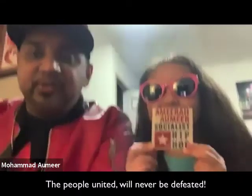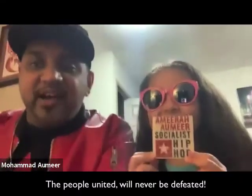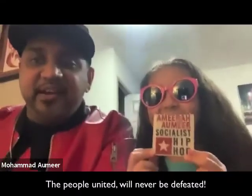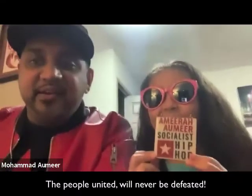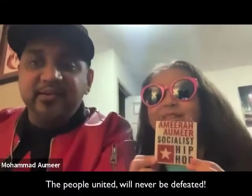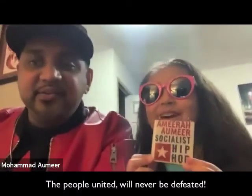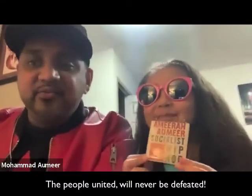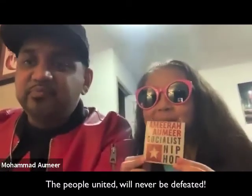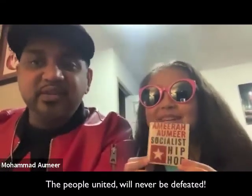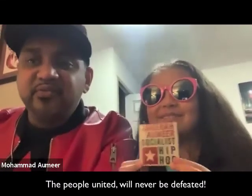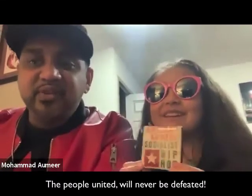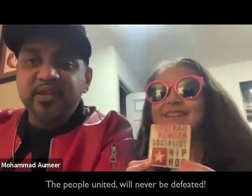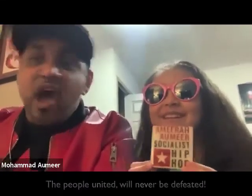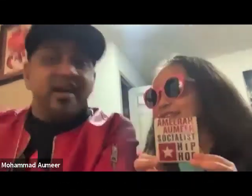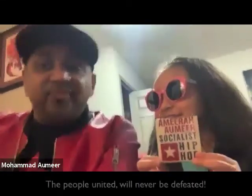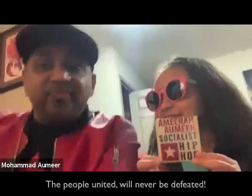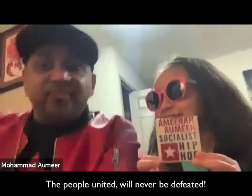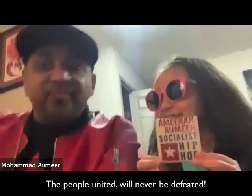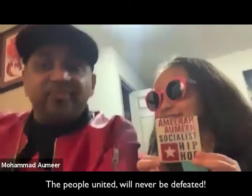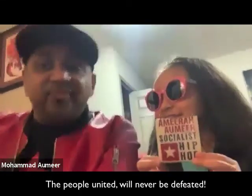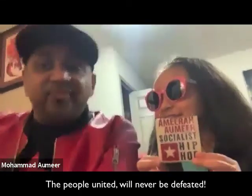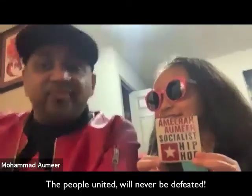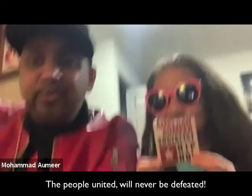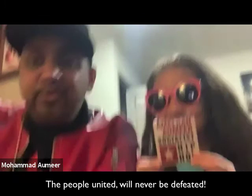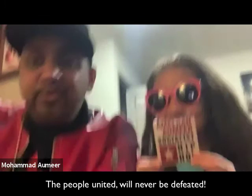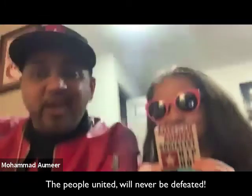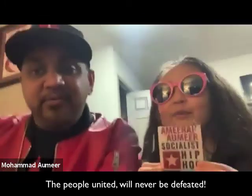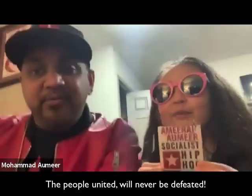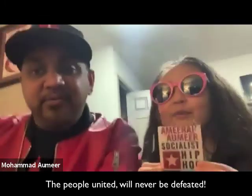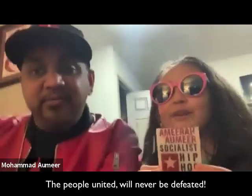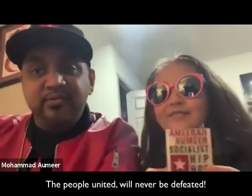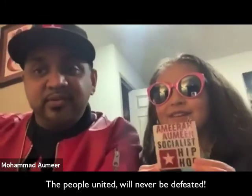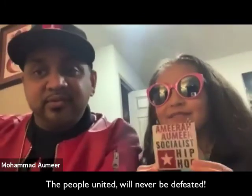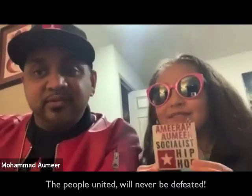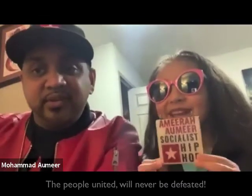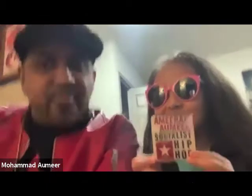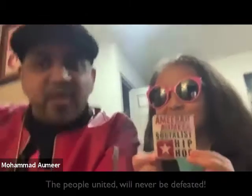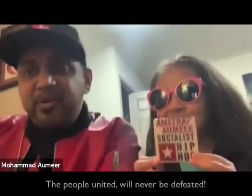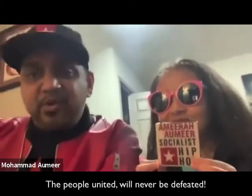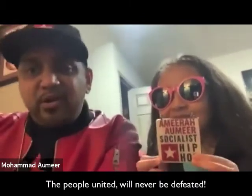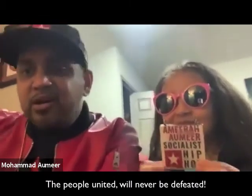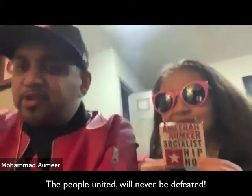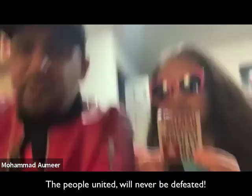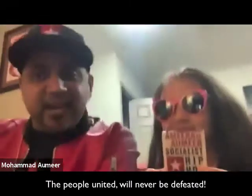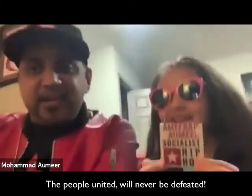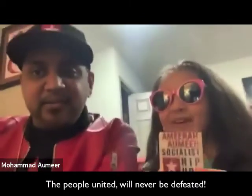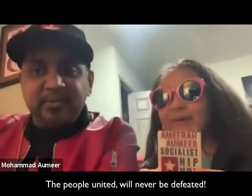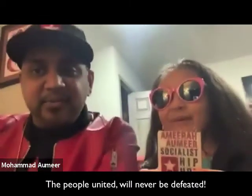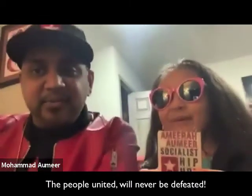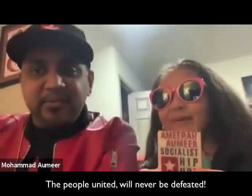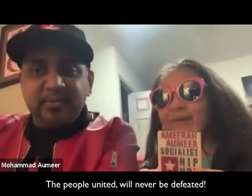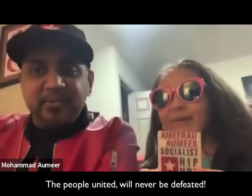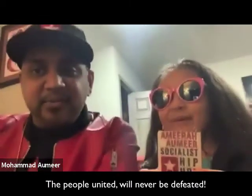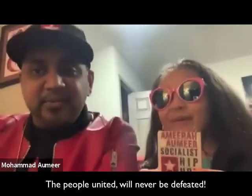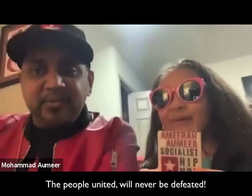People united will never be defeated. The people united Will never be defeated. The people united Will